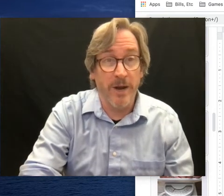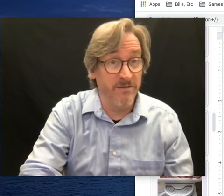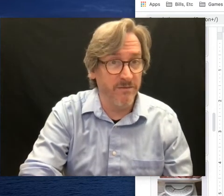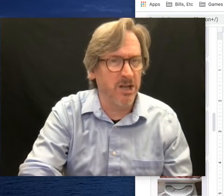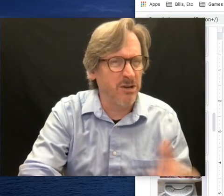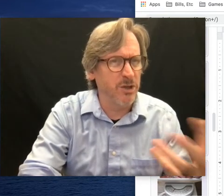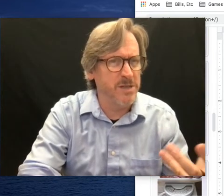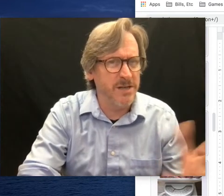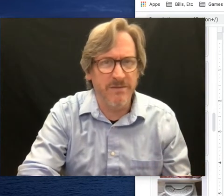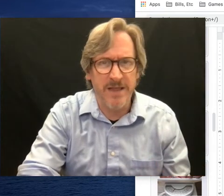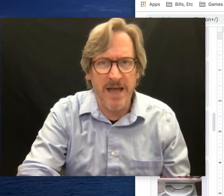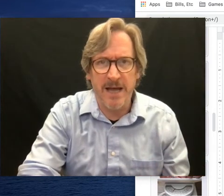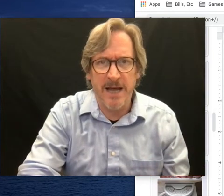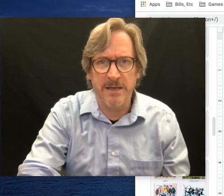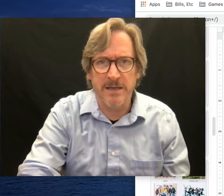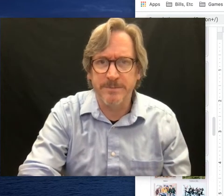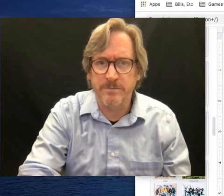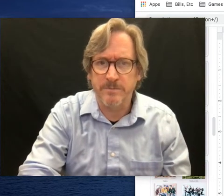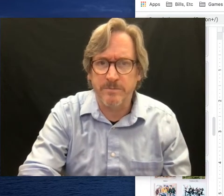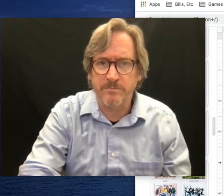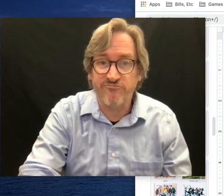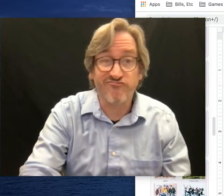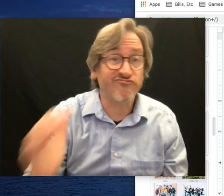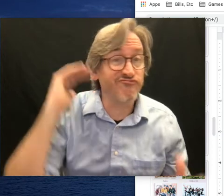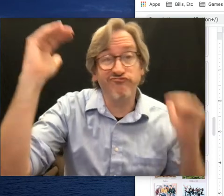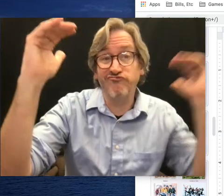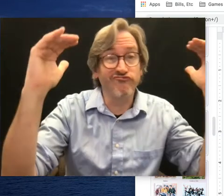clear use of that.